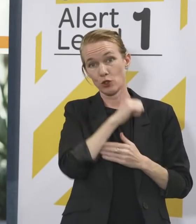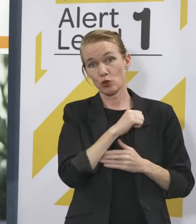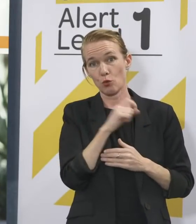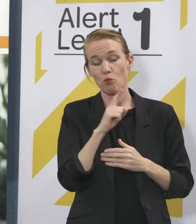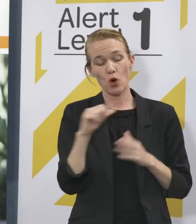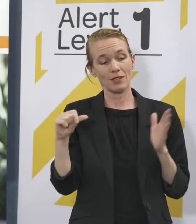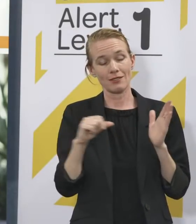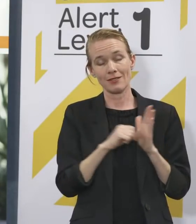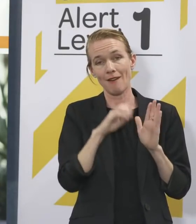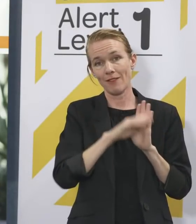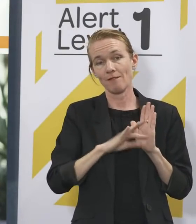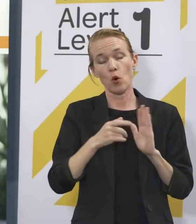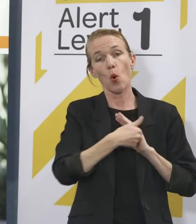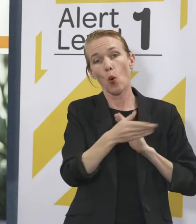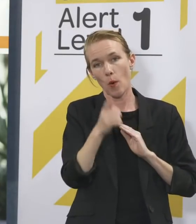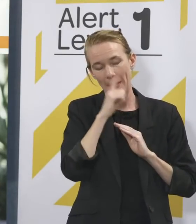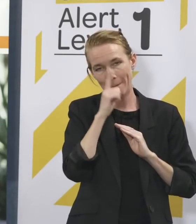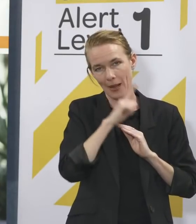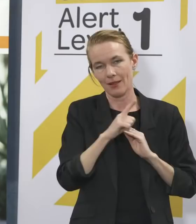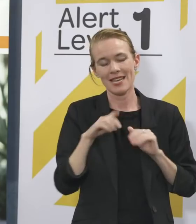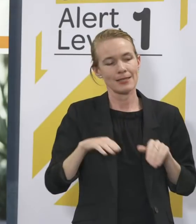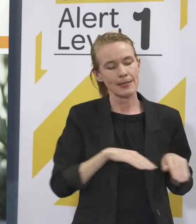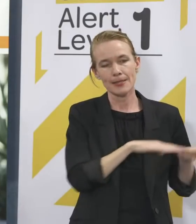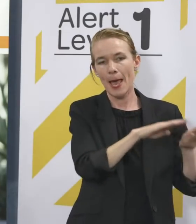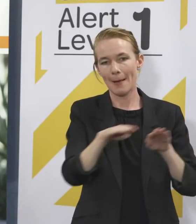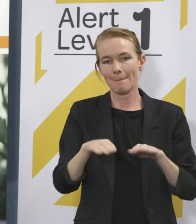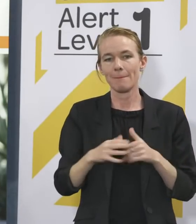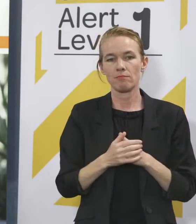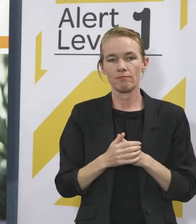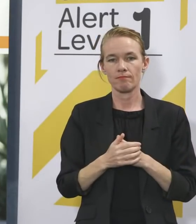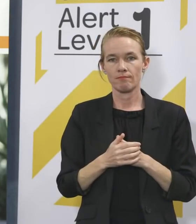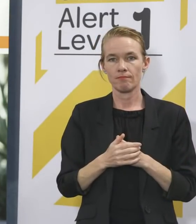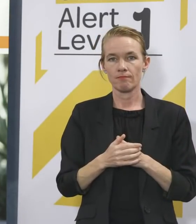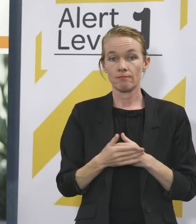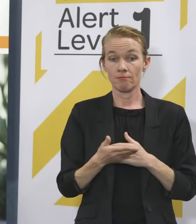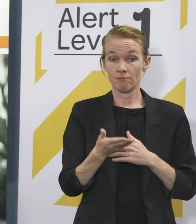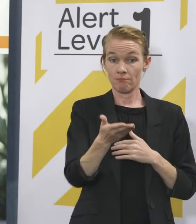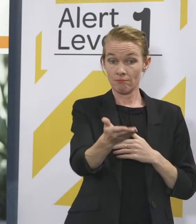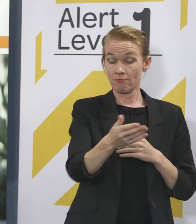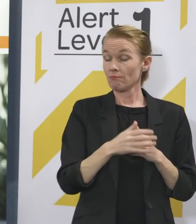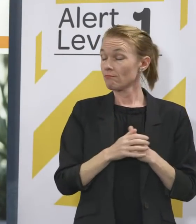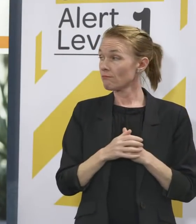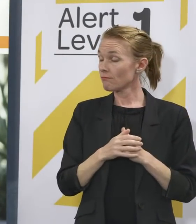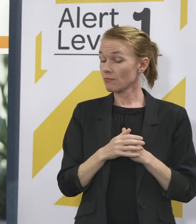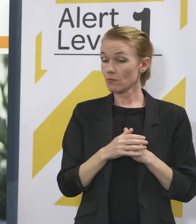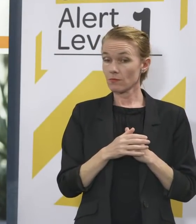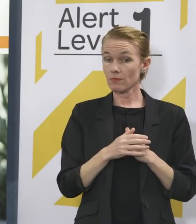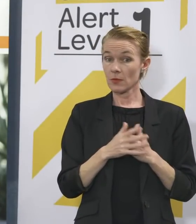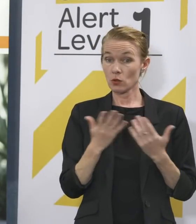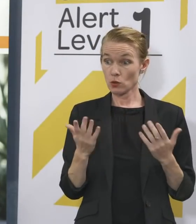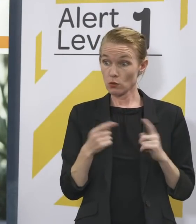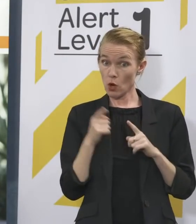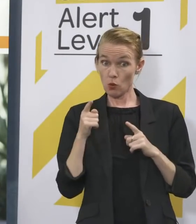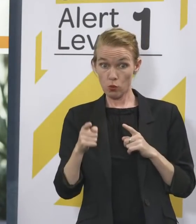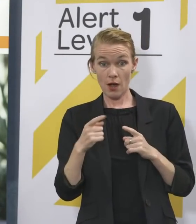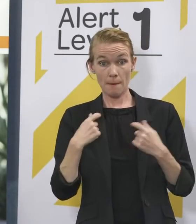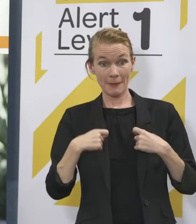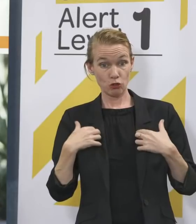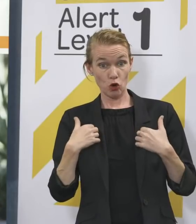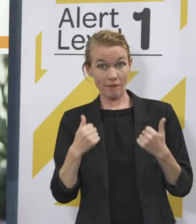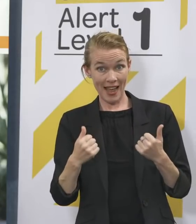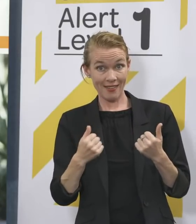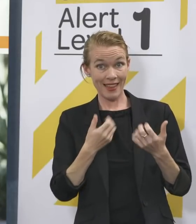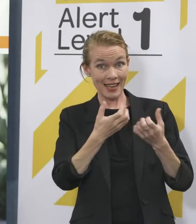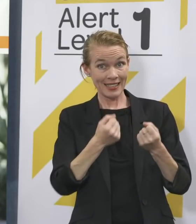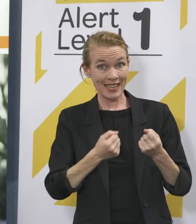the 14 days managed isolation. Before somebody gets on one of those flights, do you know every single person that's going to be on one of these flights, and are you able to start